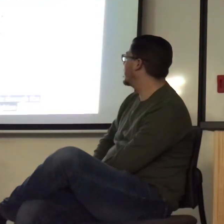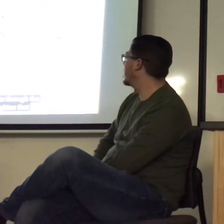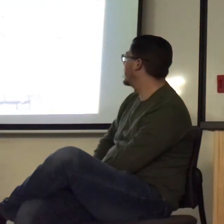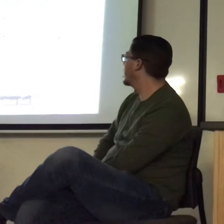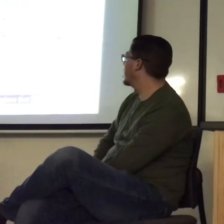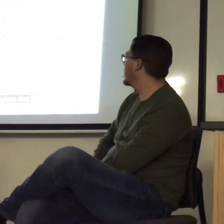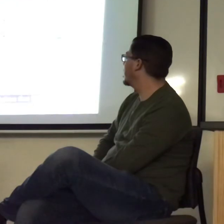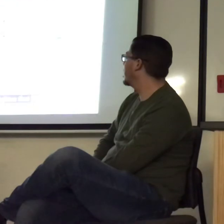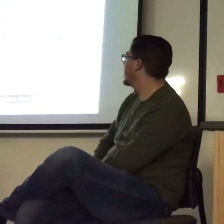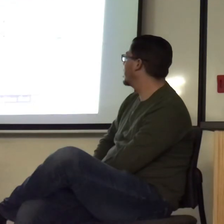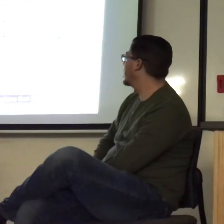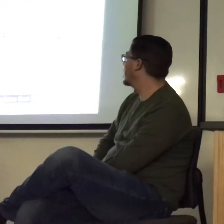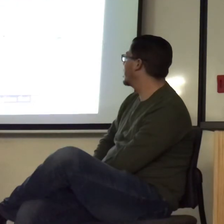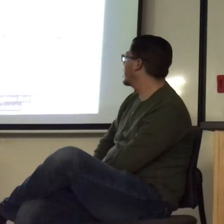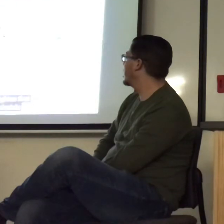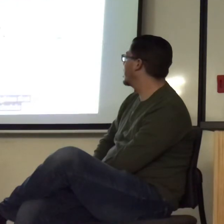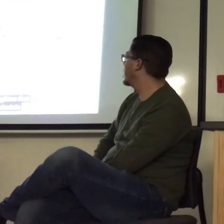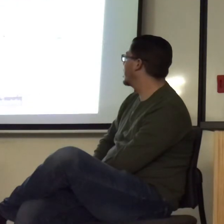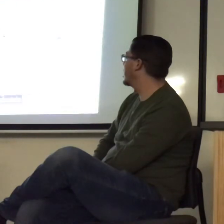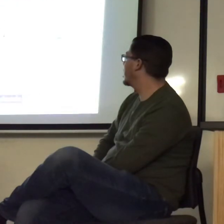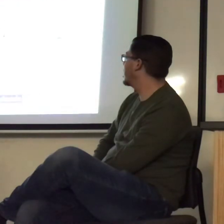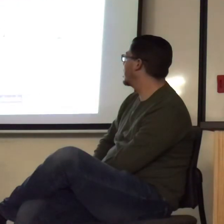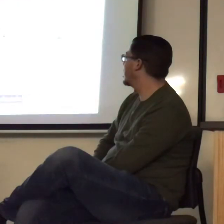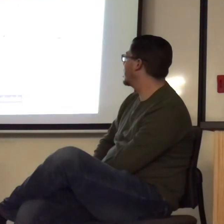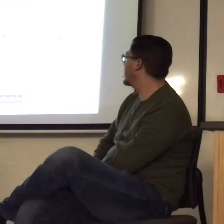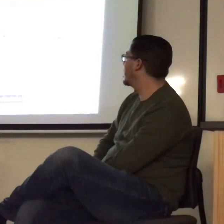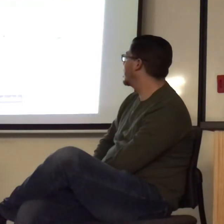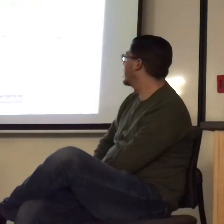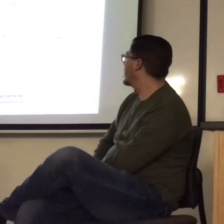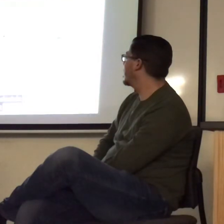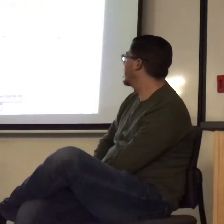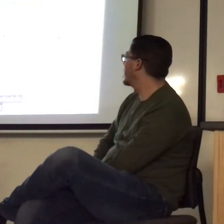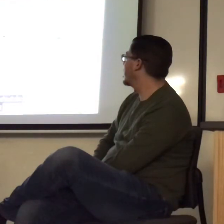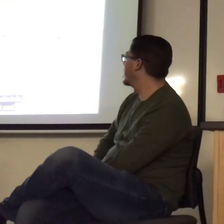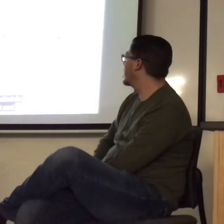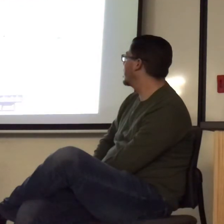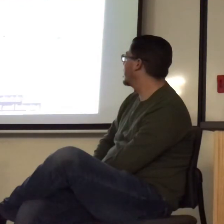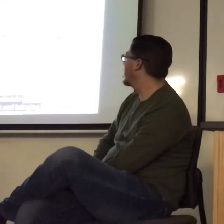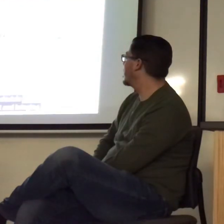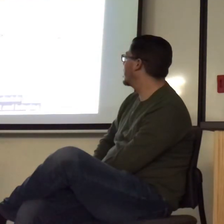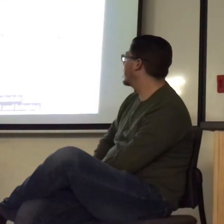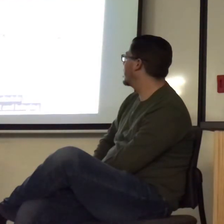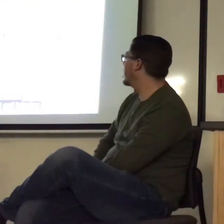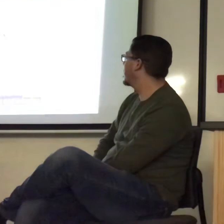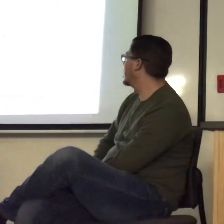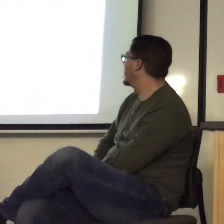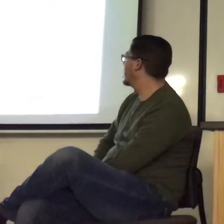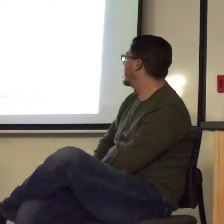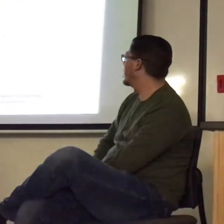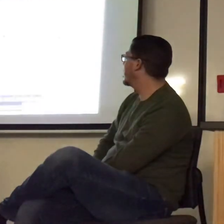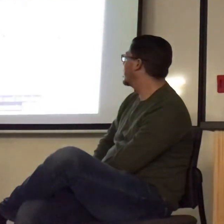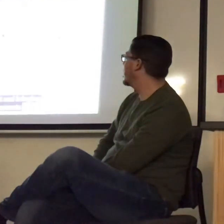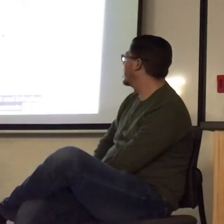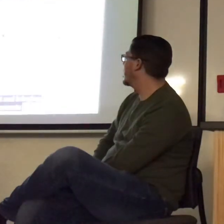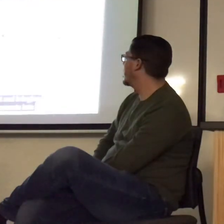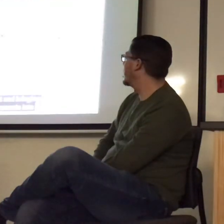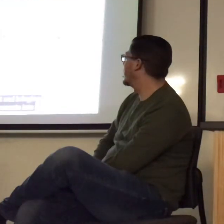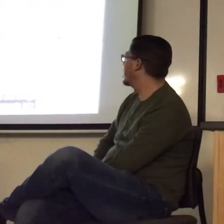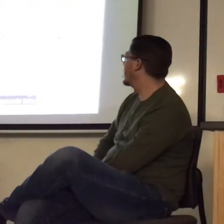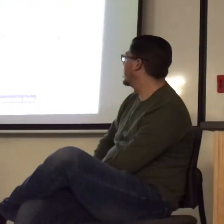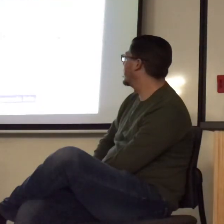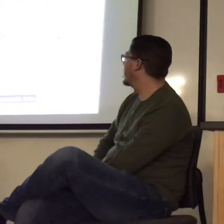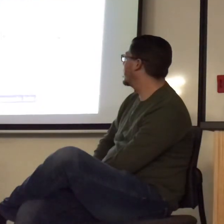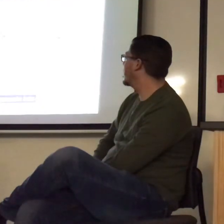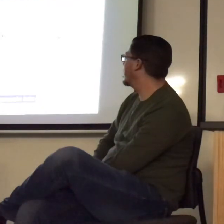we tighten that down, it's going to pull the clavicle down, reducing the AC joint and bringing the coracoclavicular ligaments